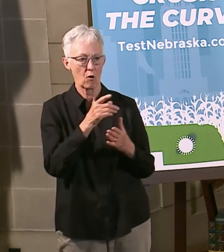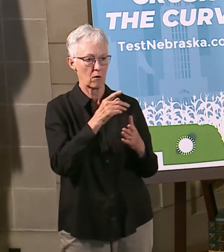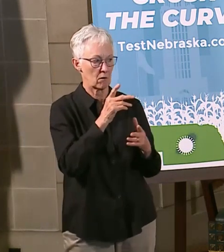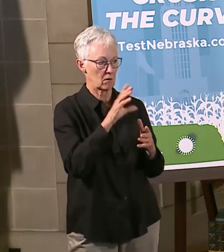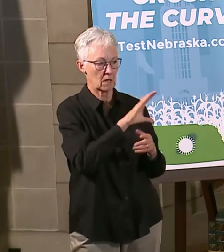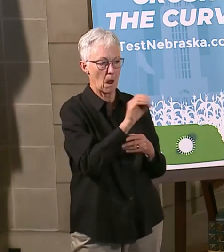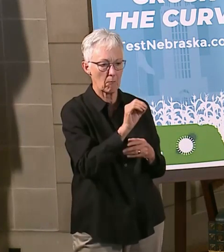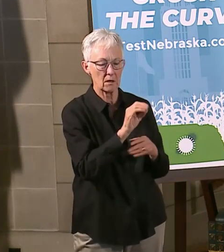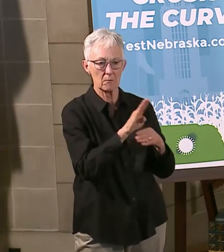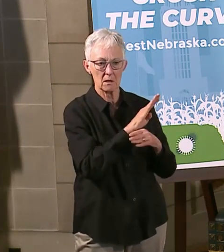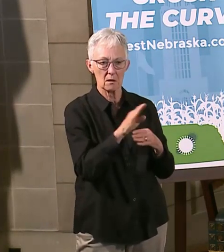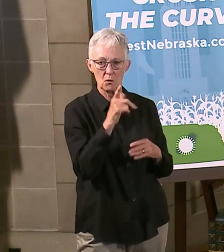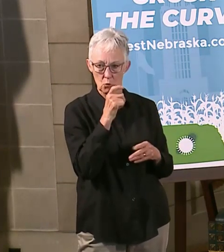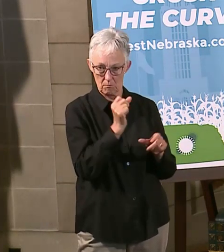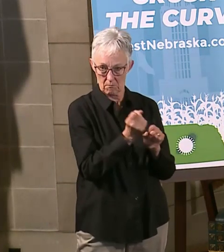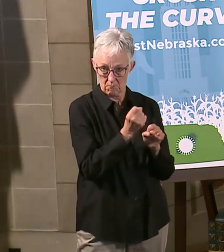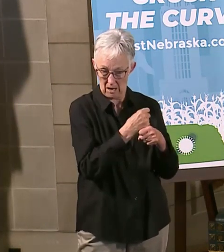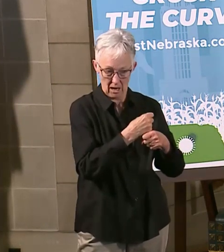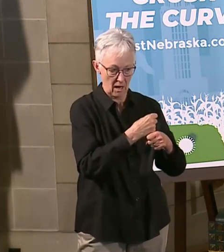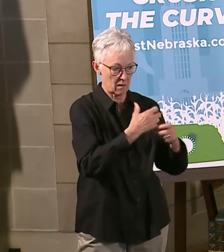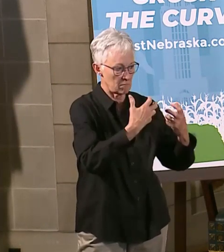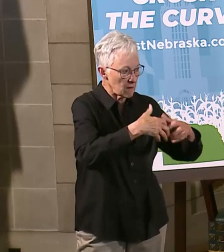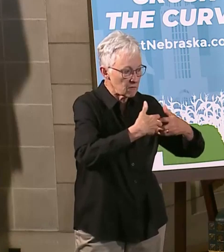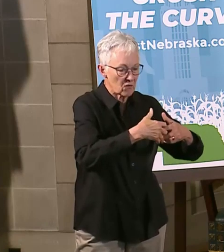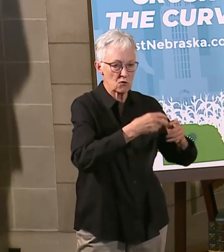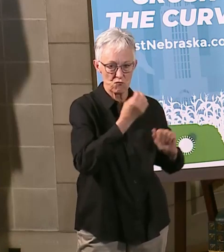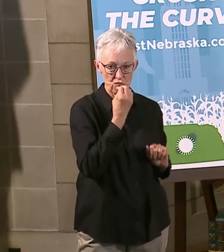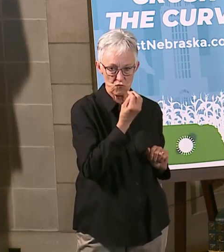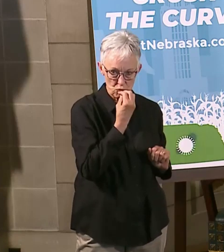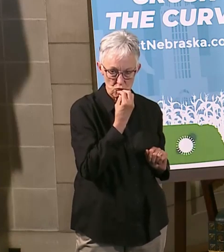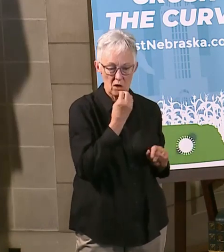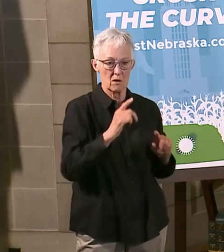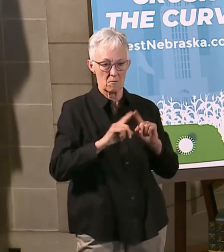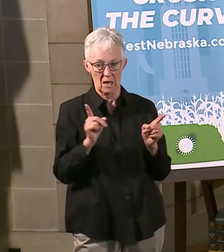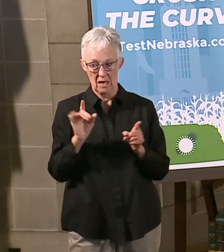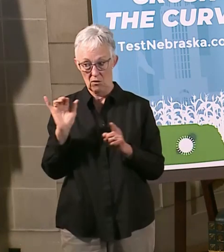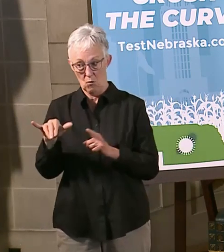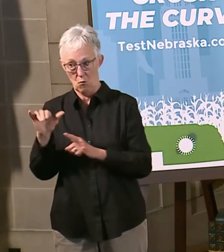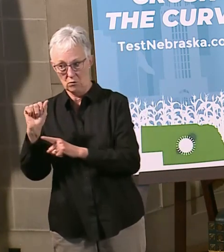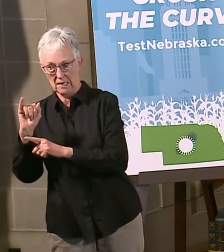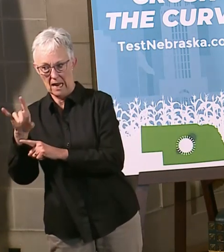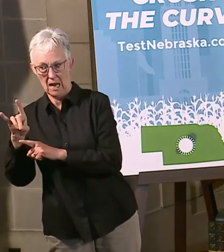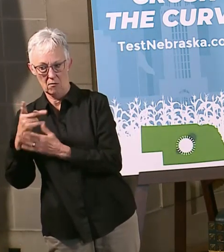The details of those programs are still being developed. Those direct aid programs will be